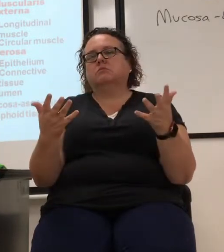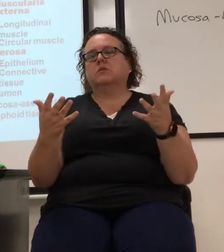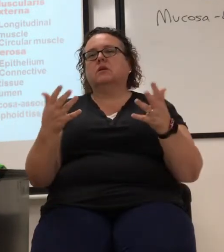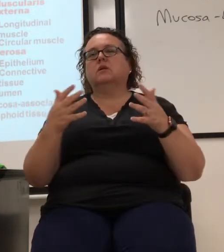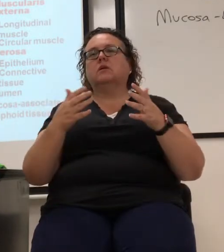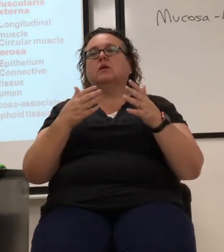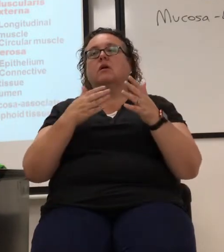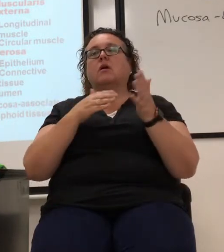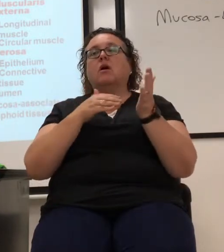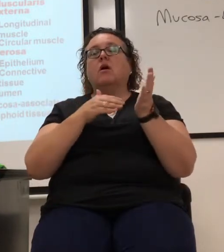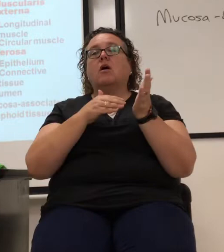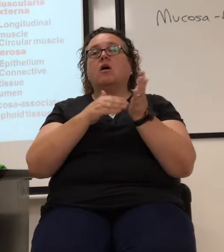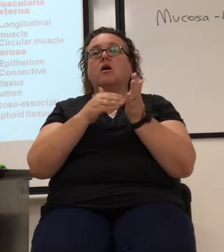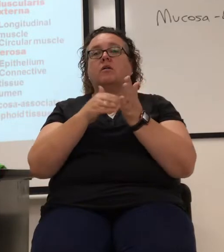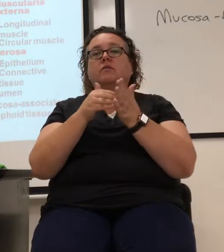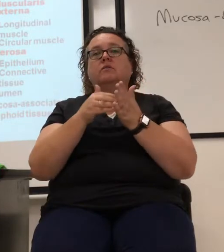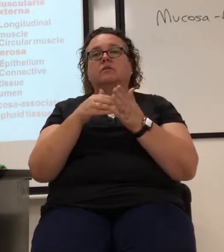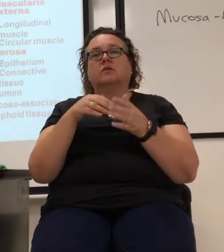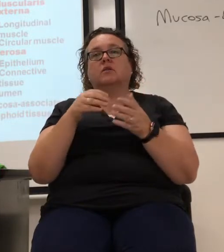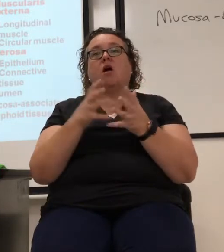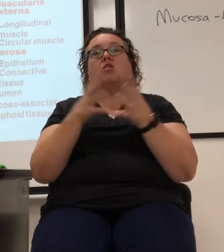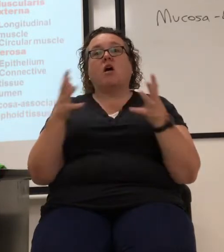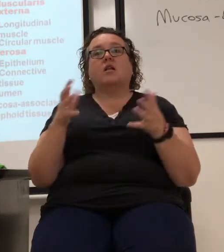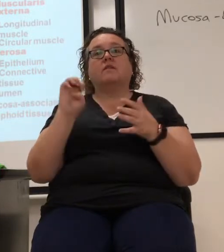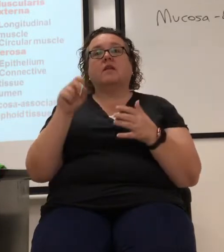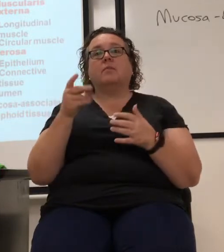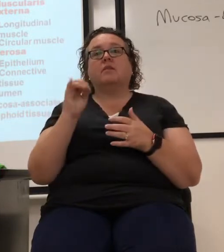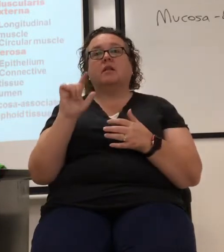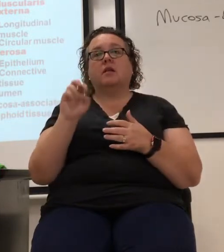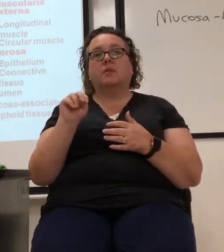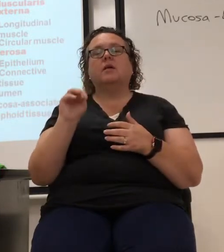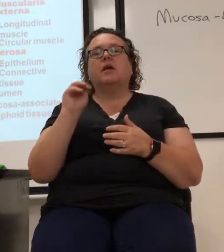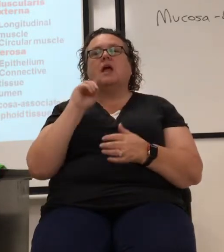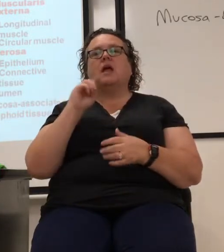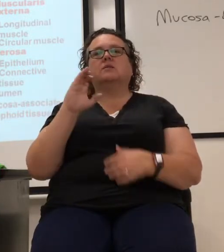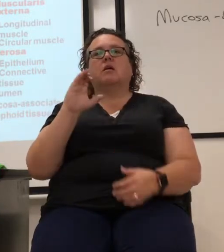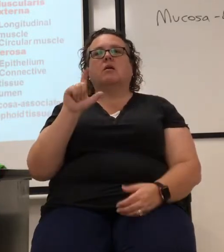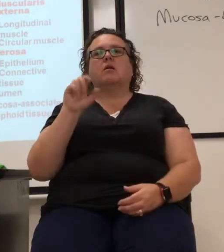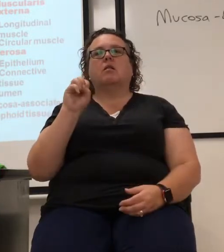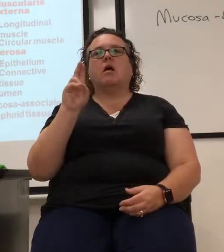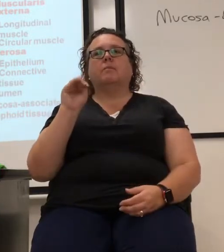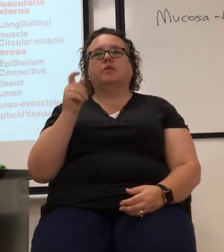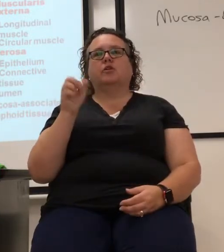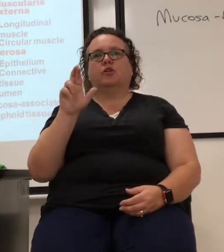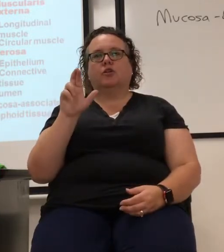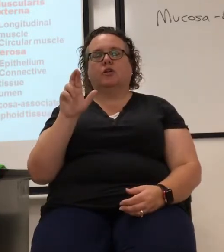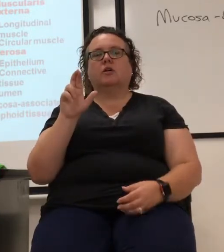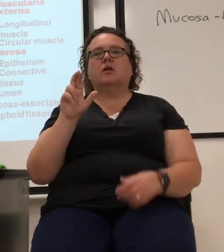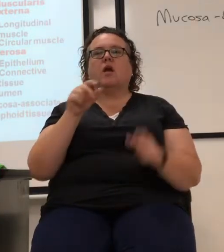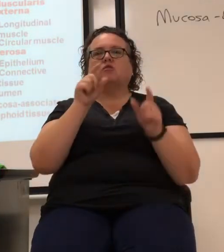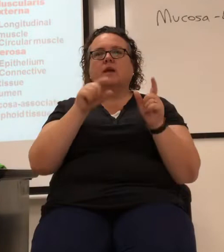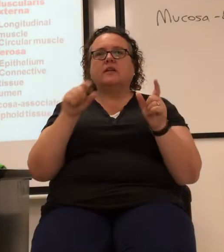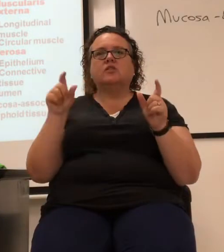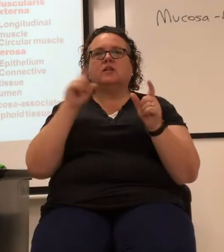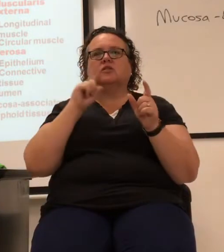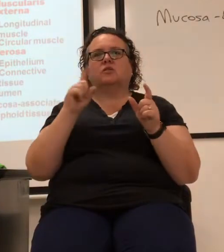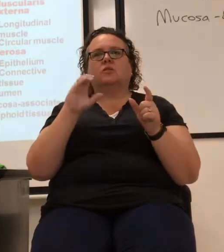A lot of the epithelium is columnar epithelium arranged into glands. You can see that a lot.